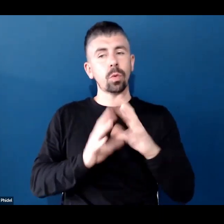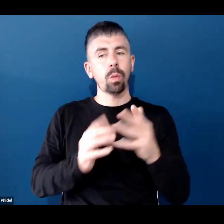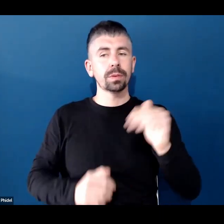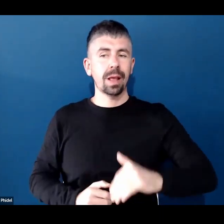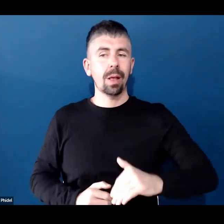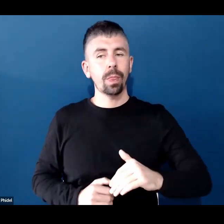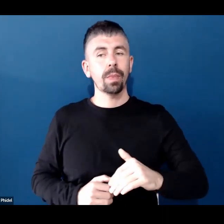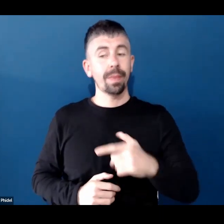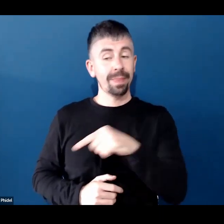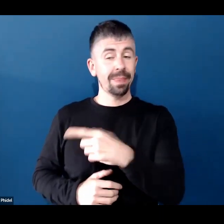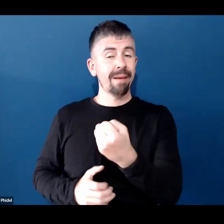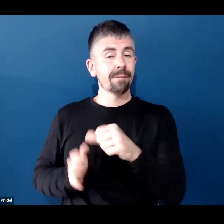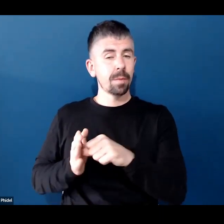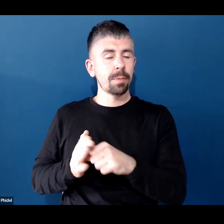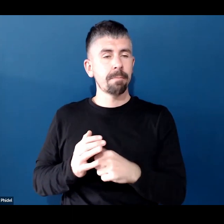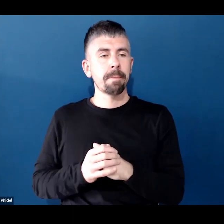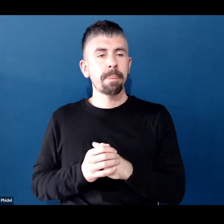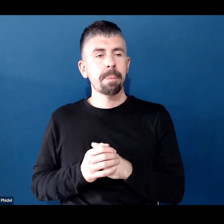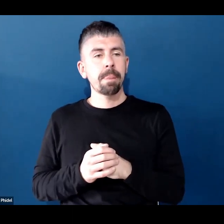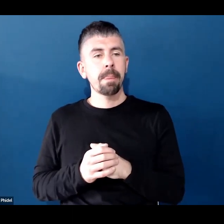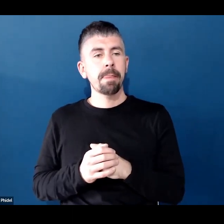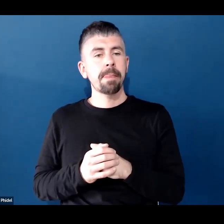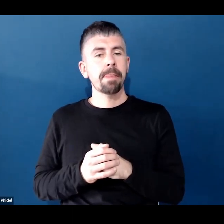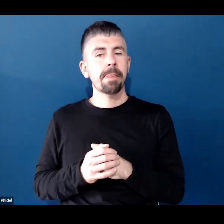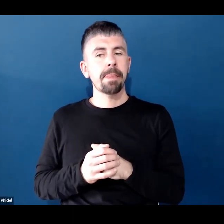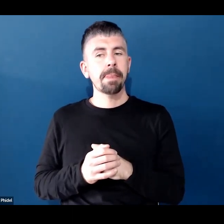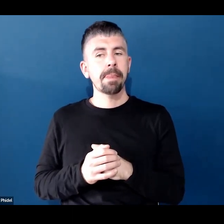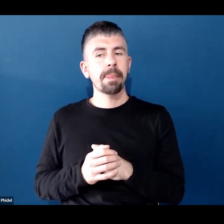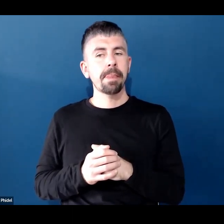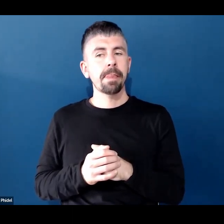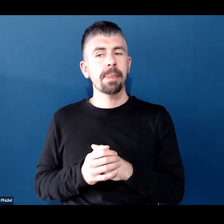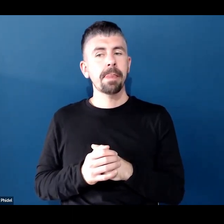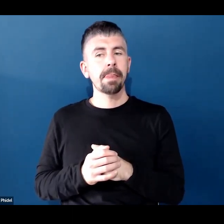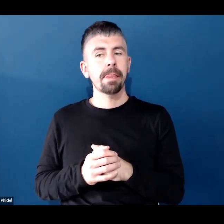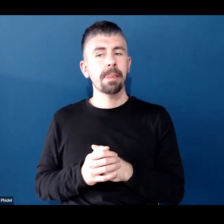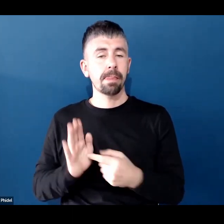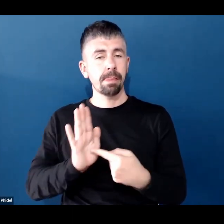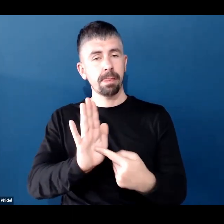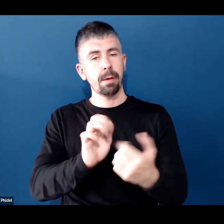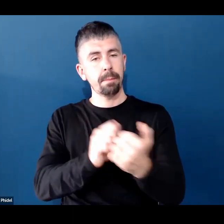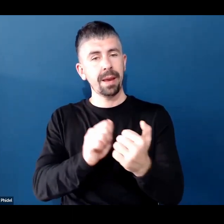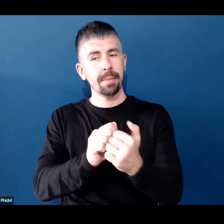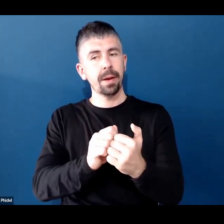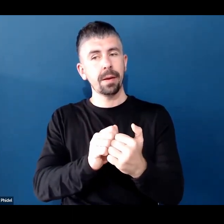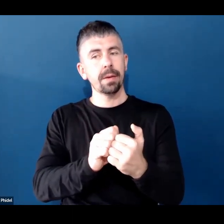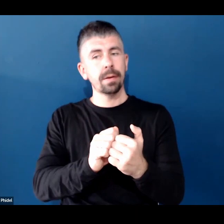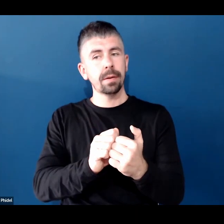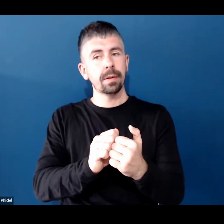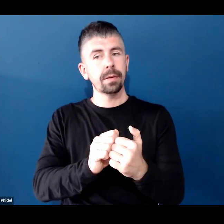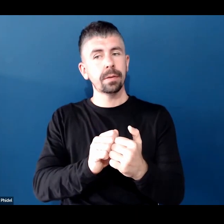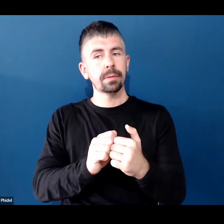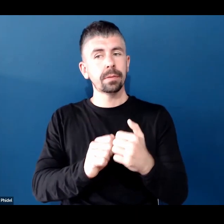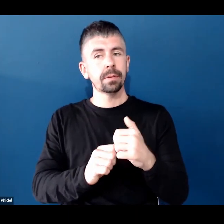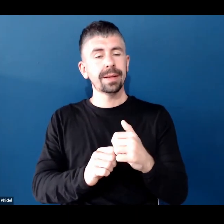donut problems. And so when you take that in, and here I'm mentioning a paper from Yefim Bogle and Jason Hickel that is called Is Green